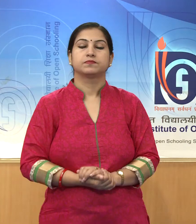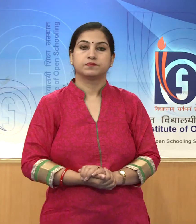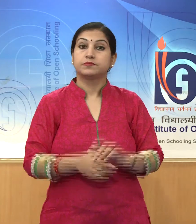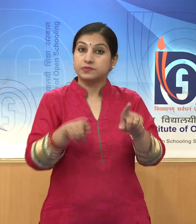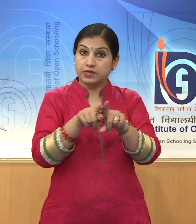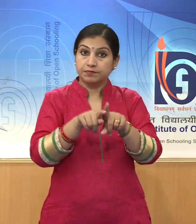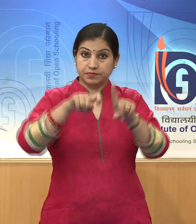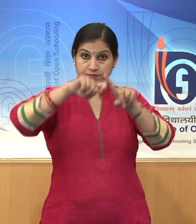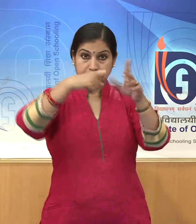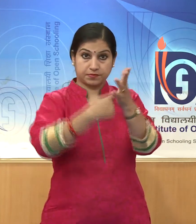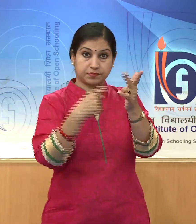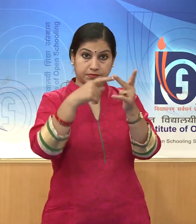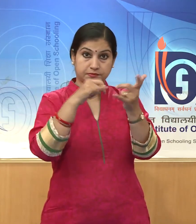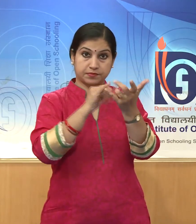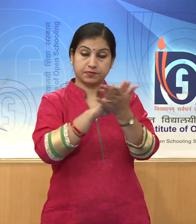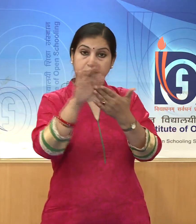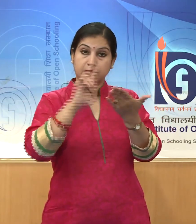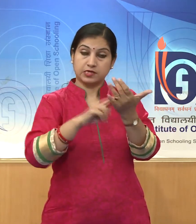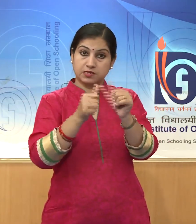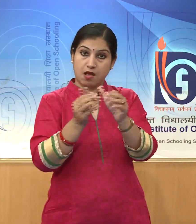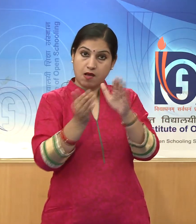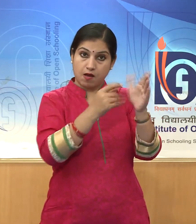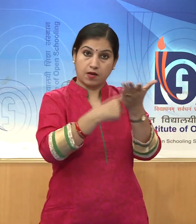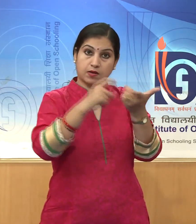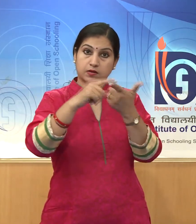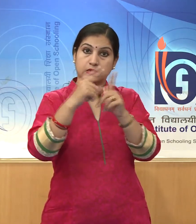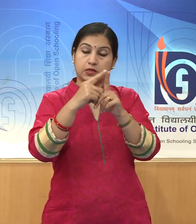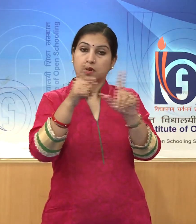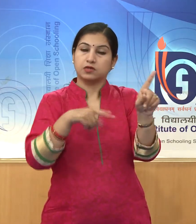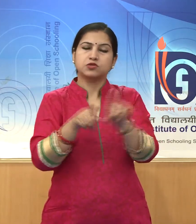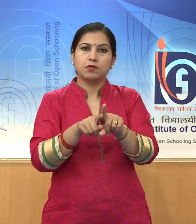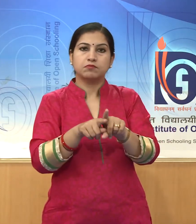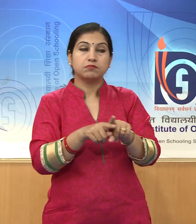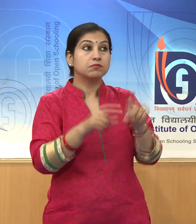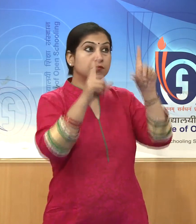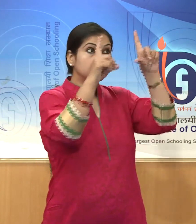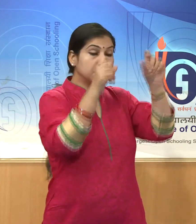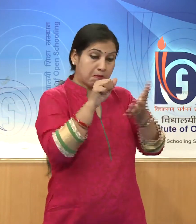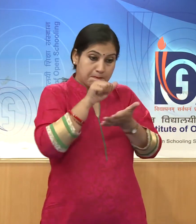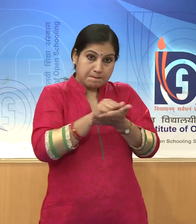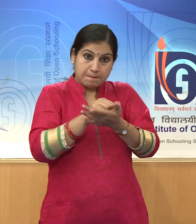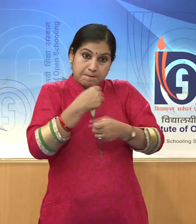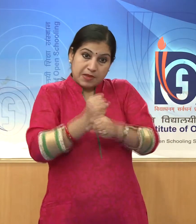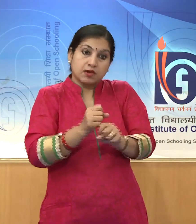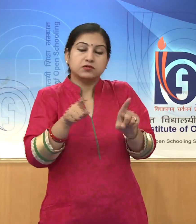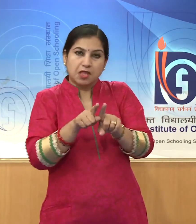Krishna Reddy is one of the most famous printmakers of that time.